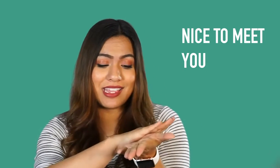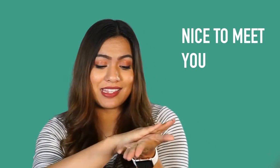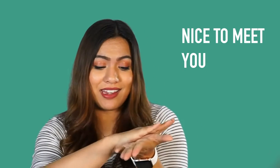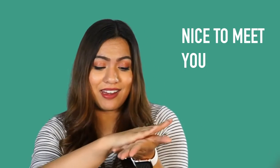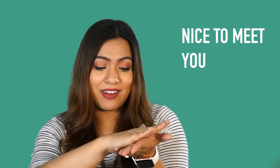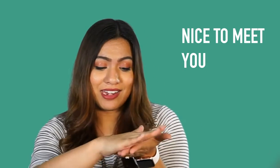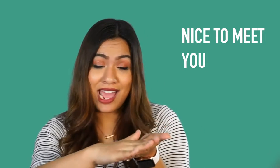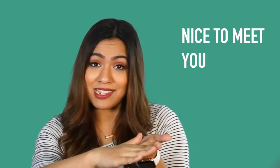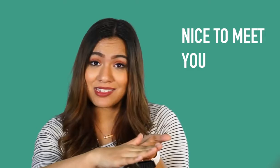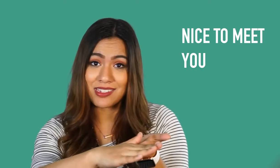is nice,